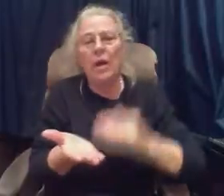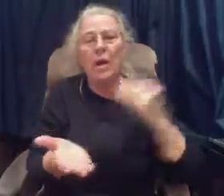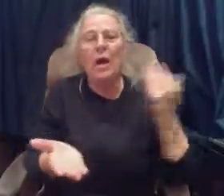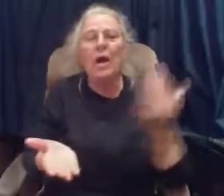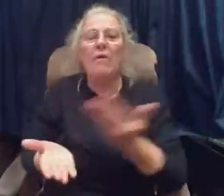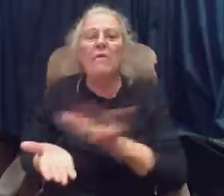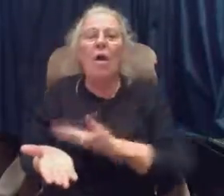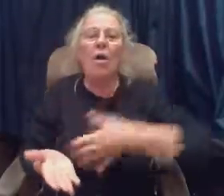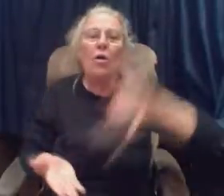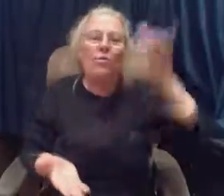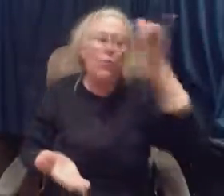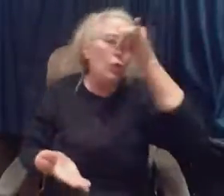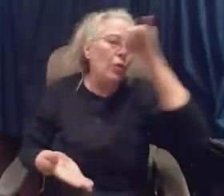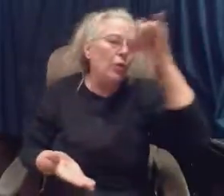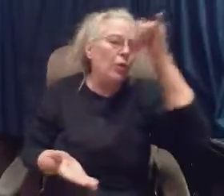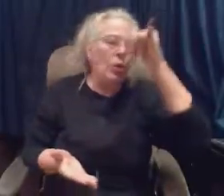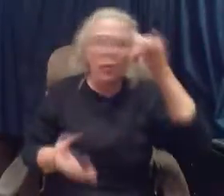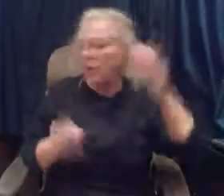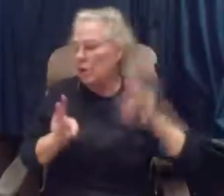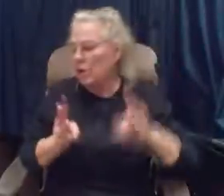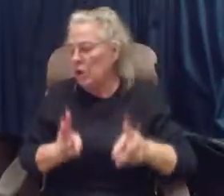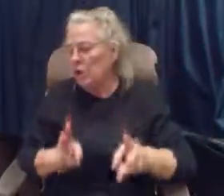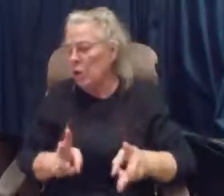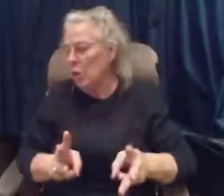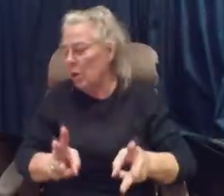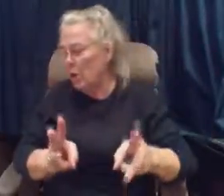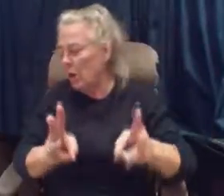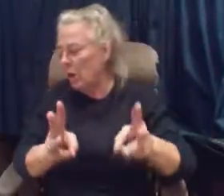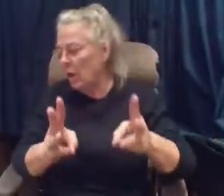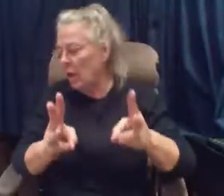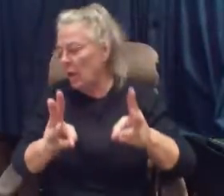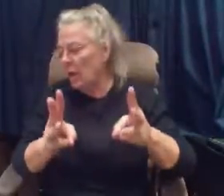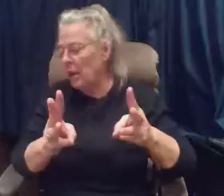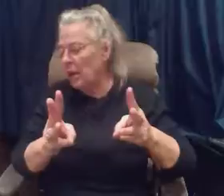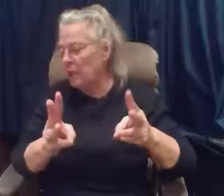forgive our foolish ways,